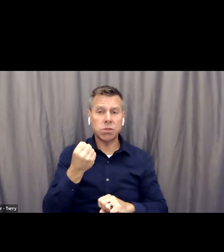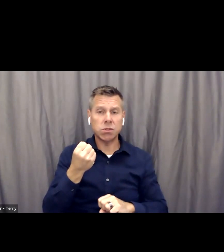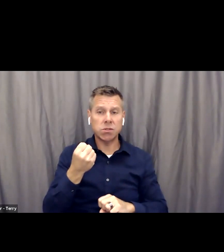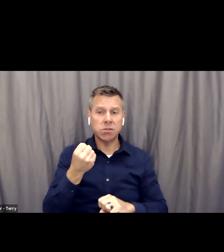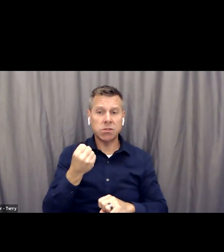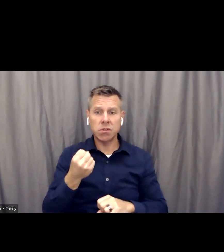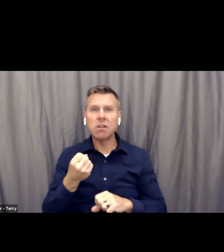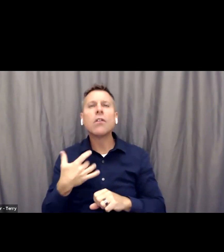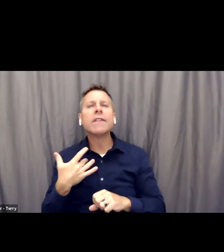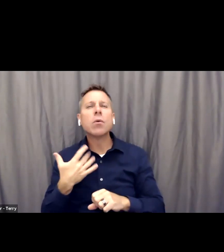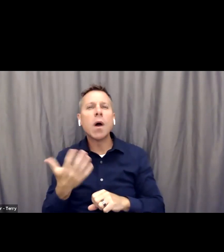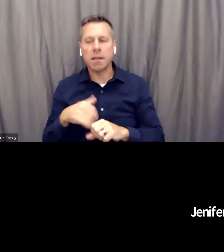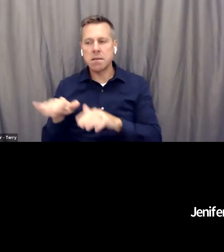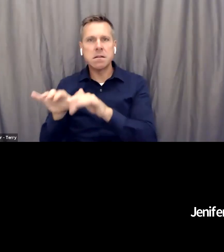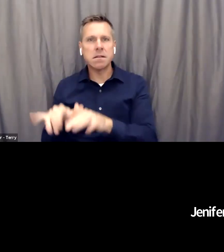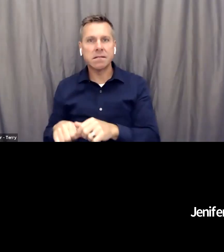Useless.